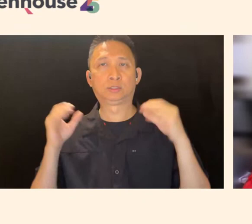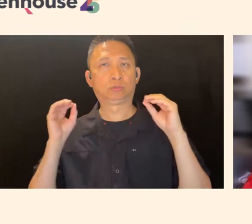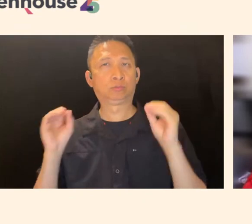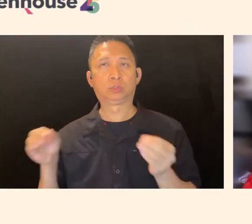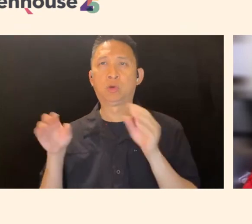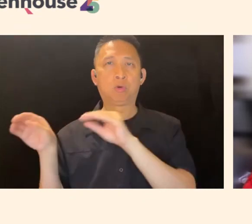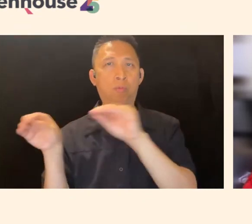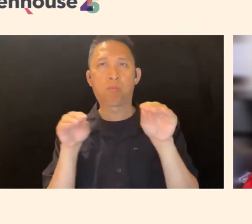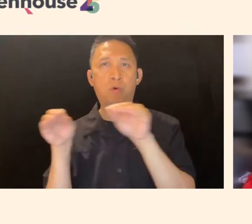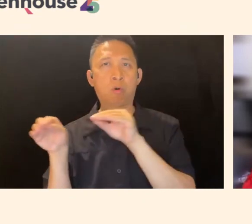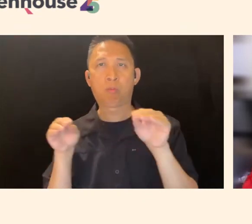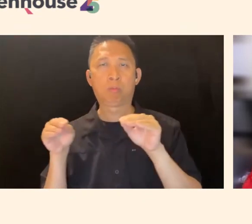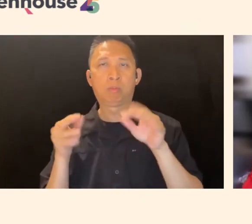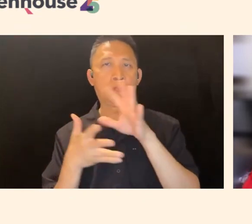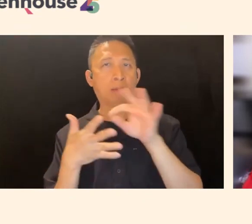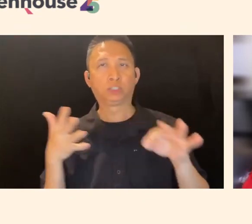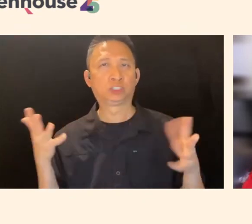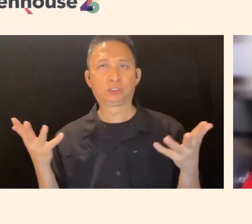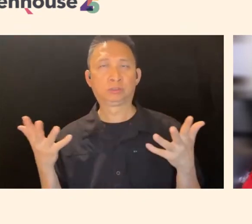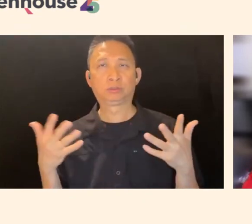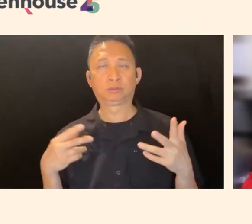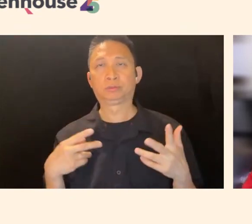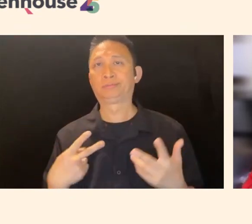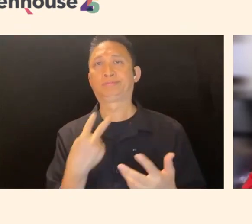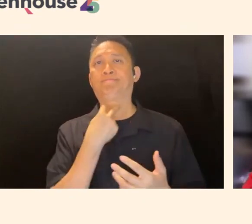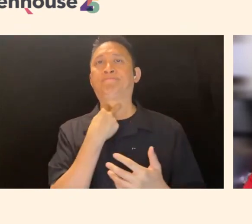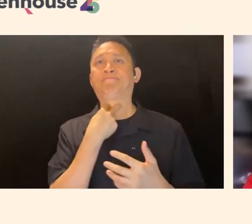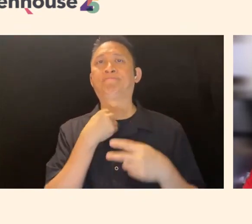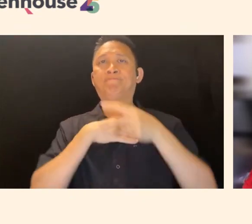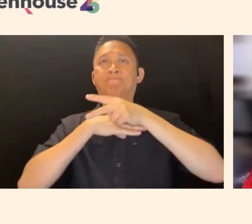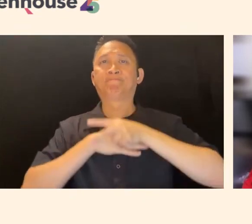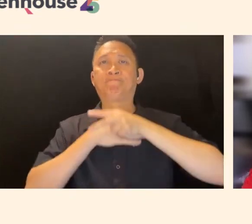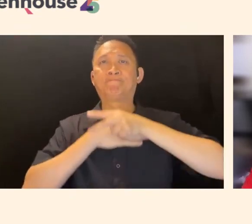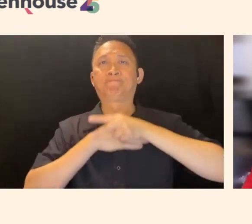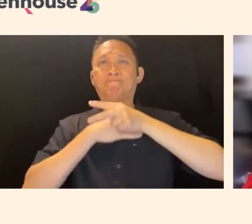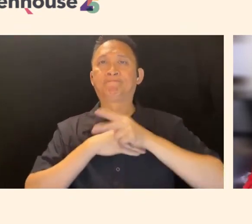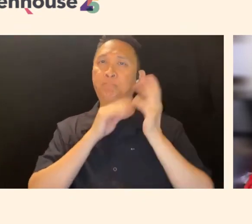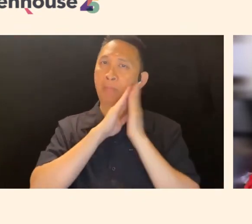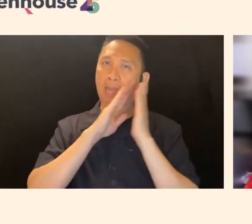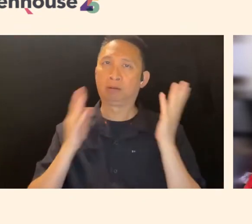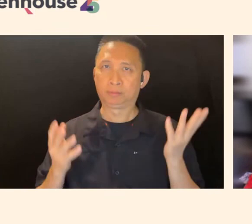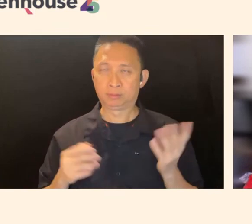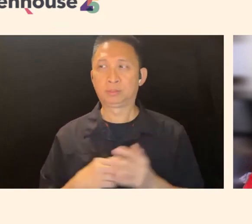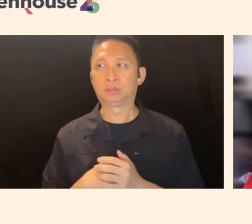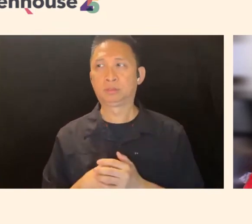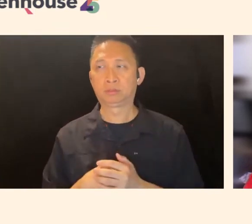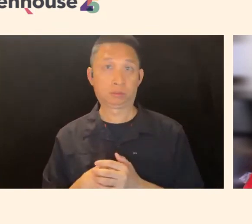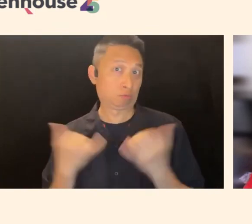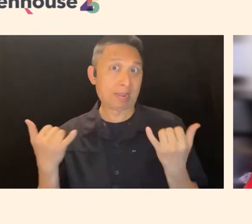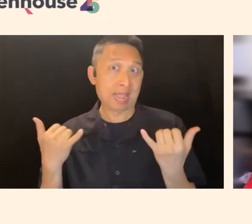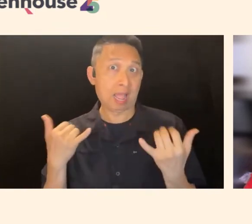to do things on their own. So while we do not have residents that currently